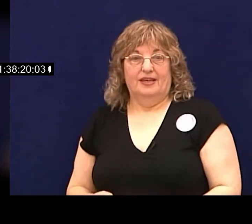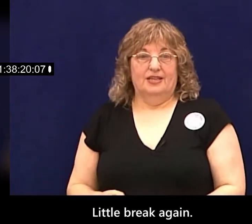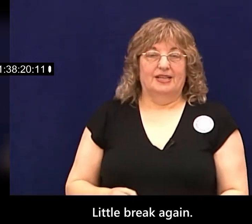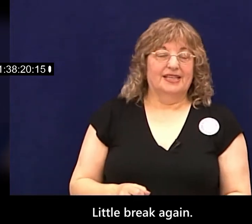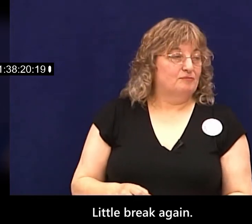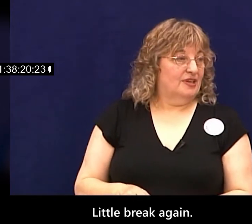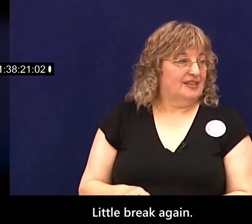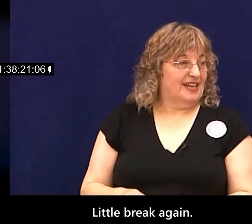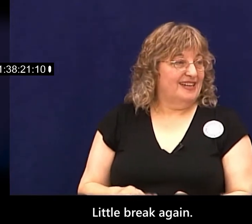Right, little break again.